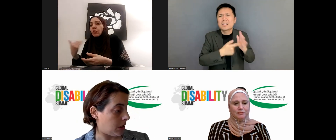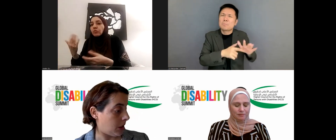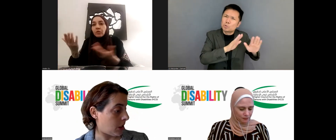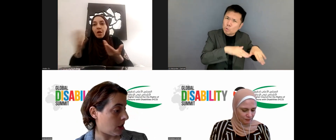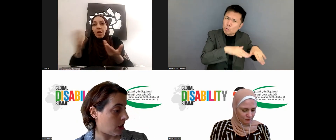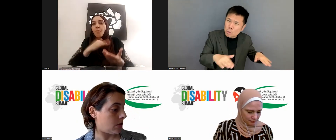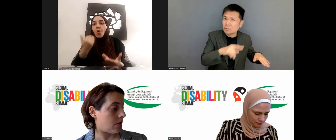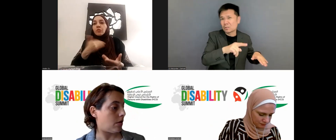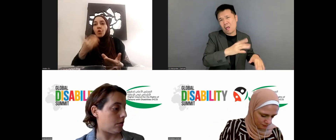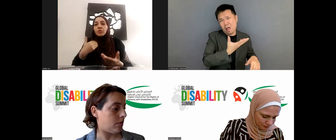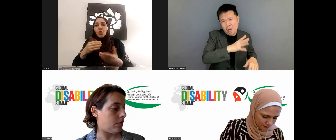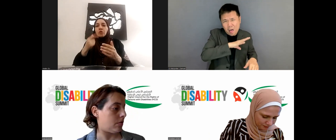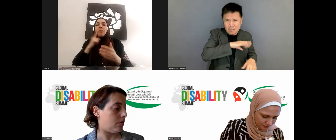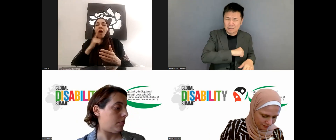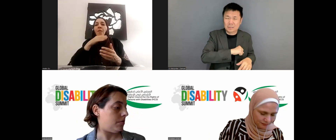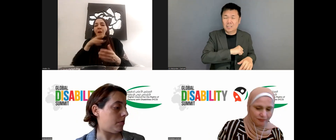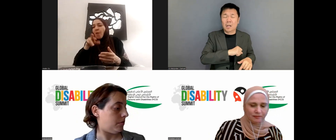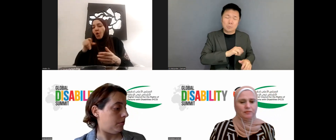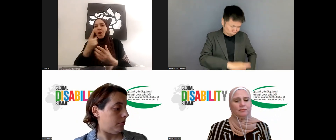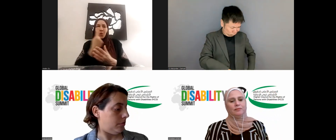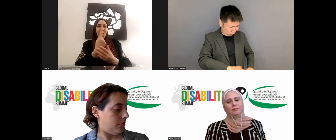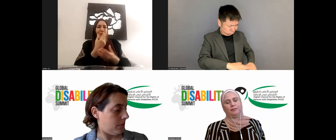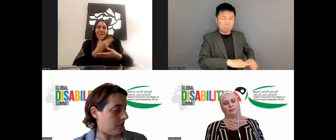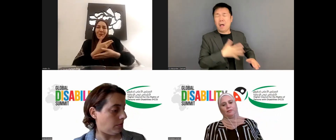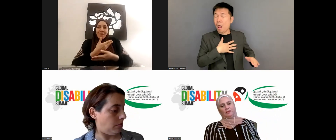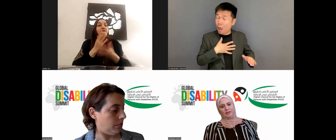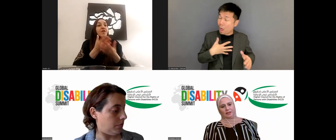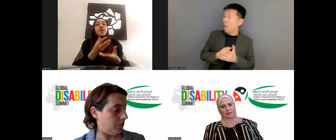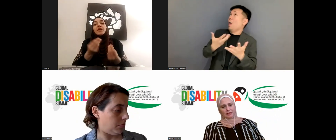are becoming disabled and orphaned